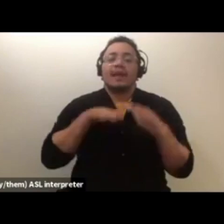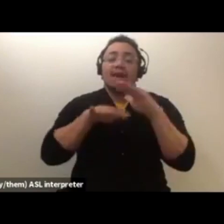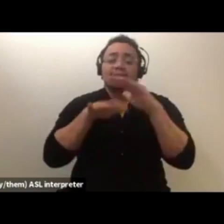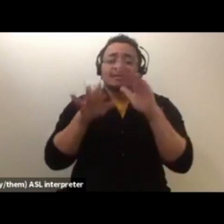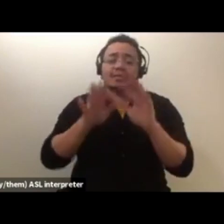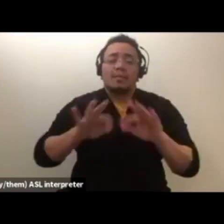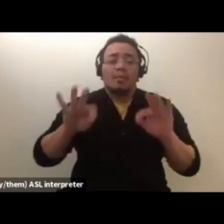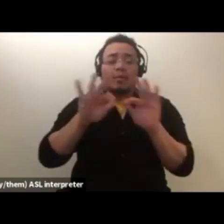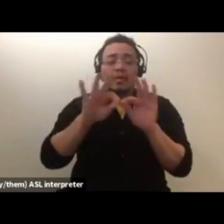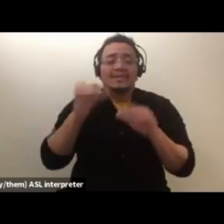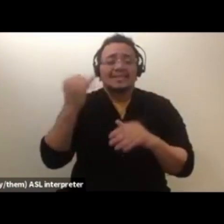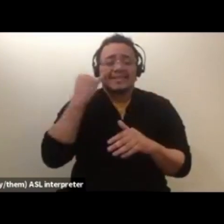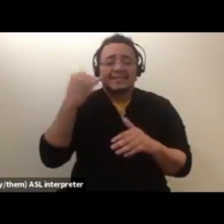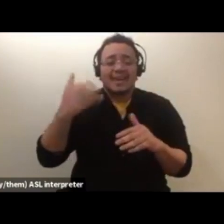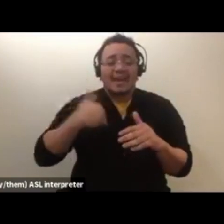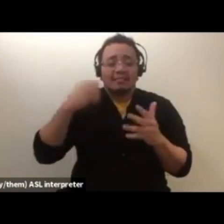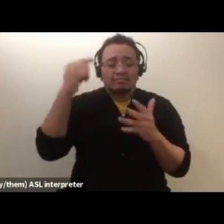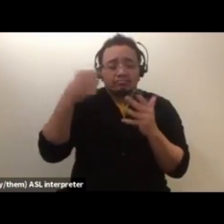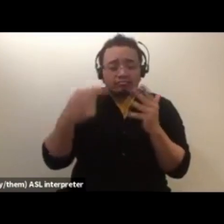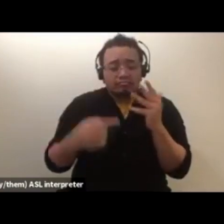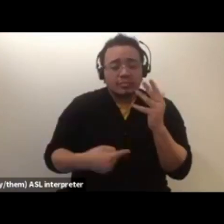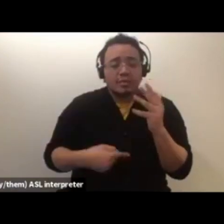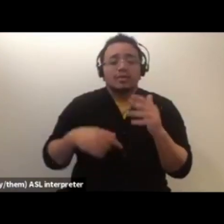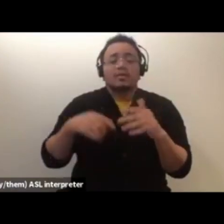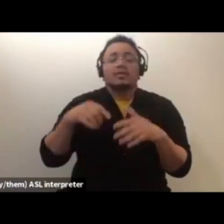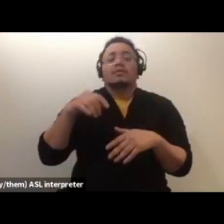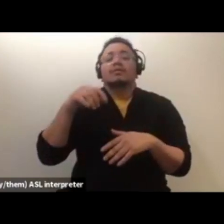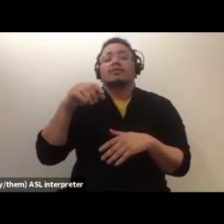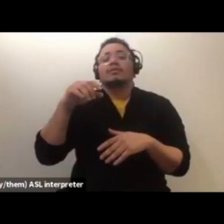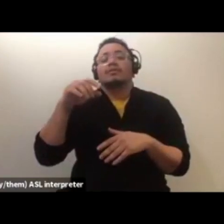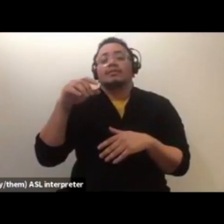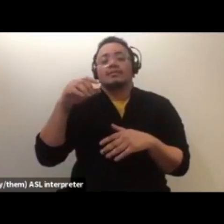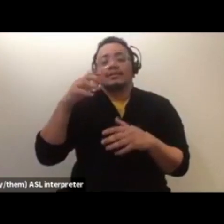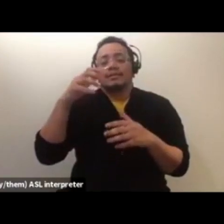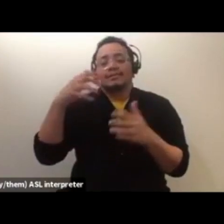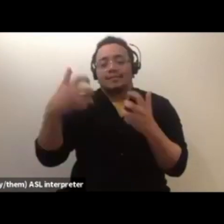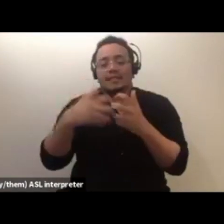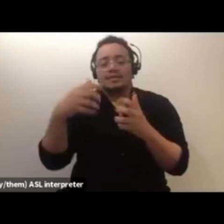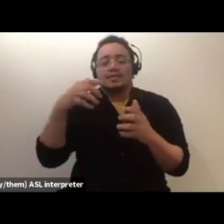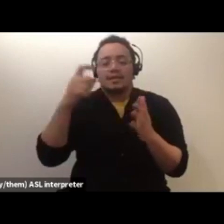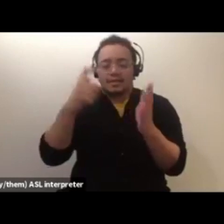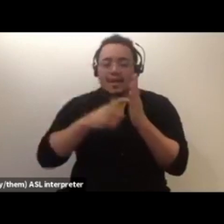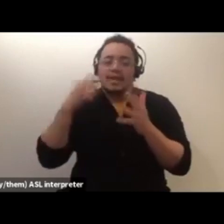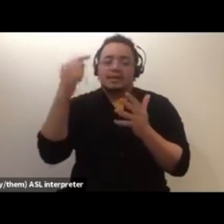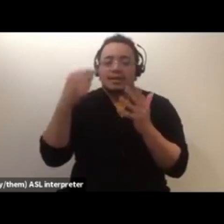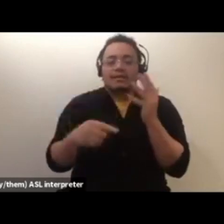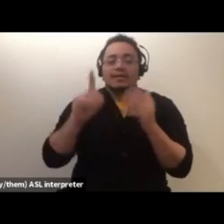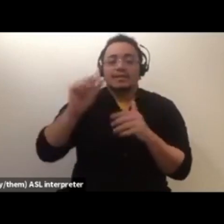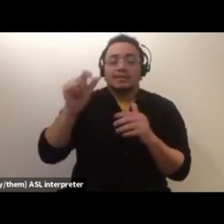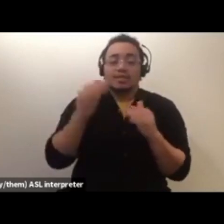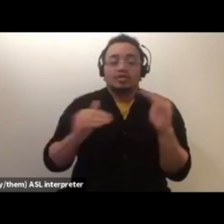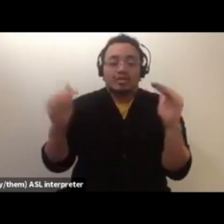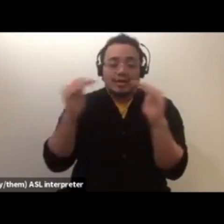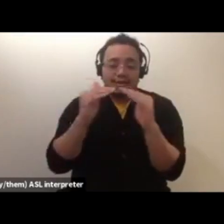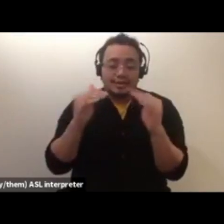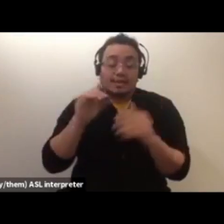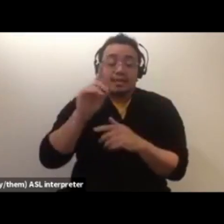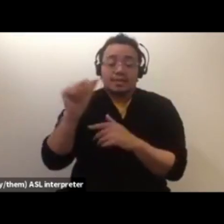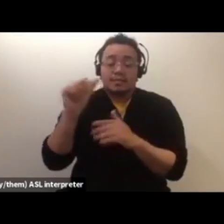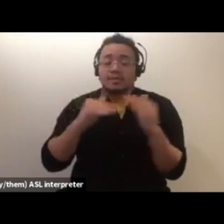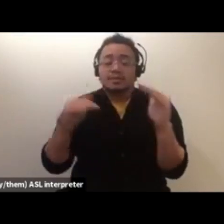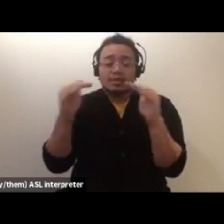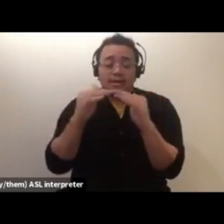radical, deeply transformative demands of disability justice. Disability justice charges us to